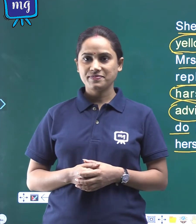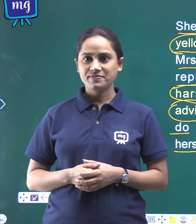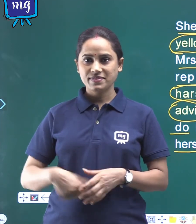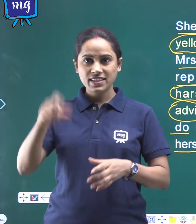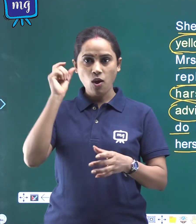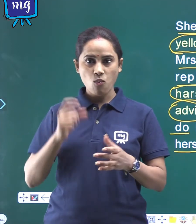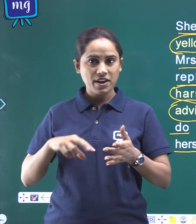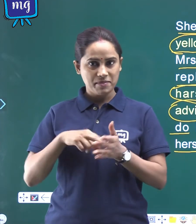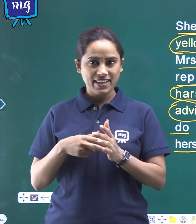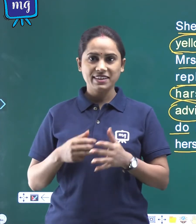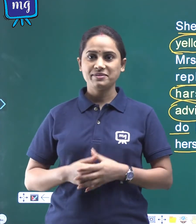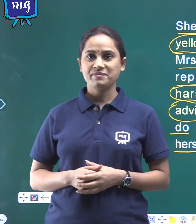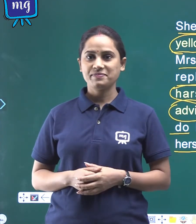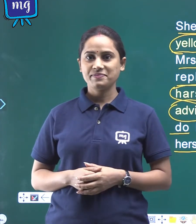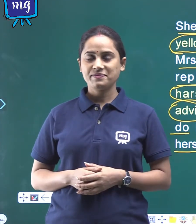Word meaning: